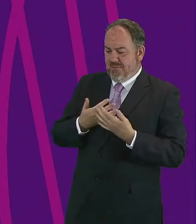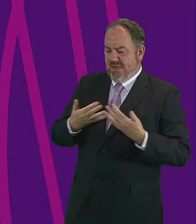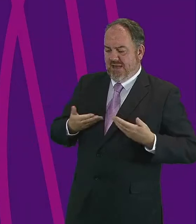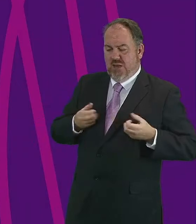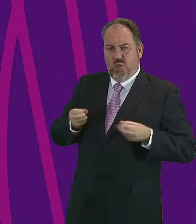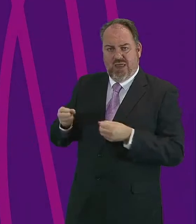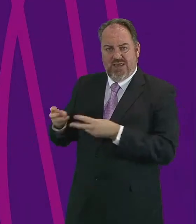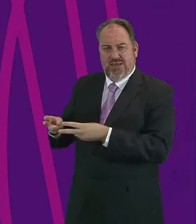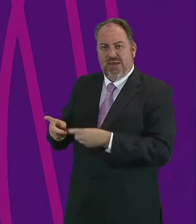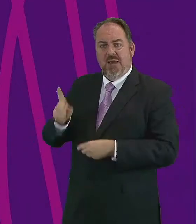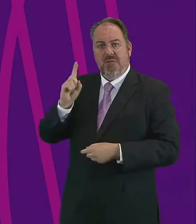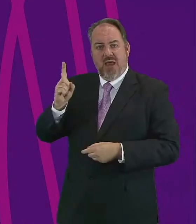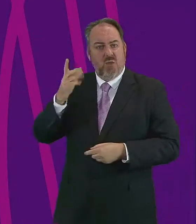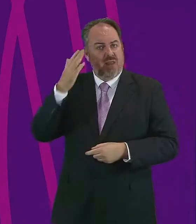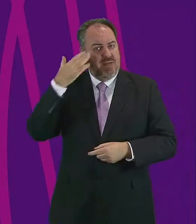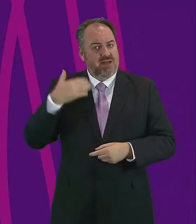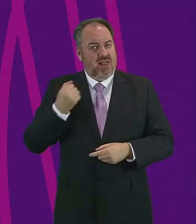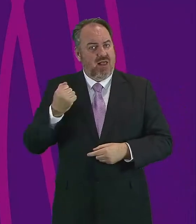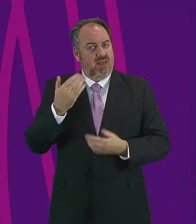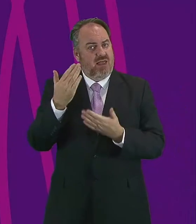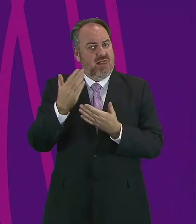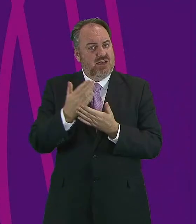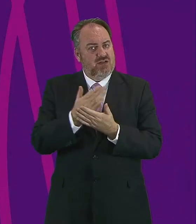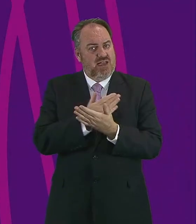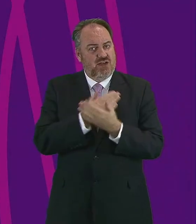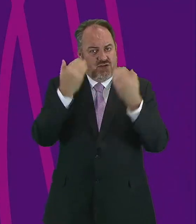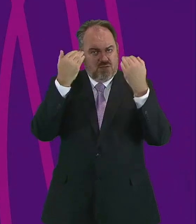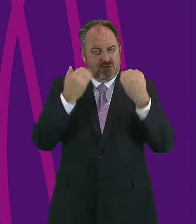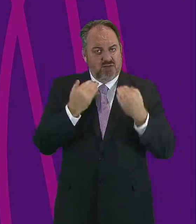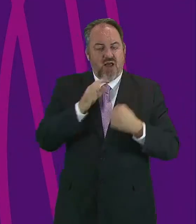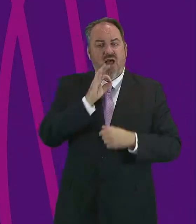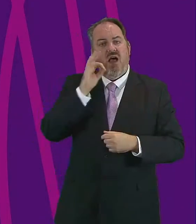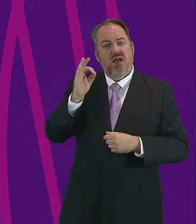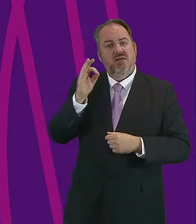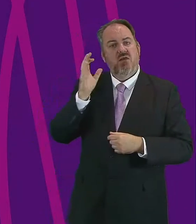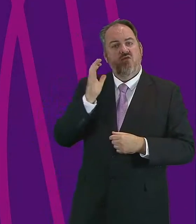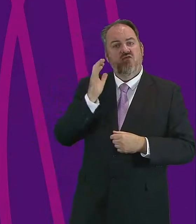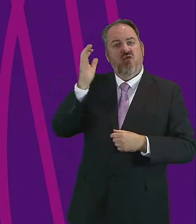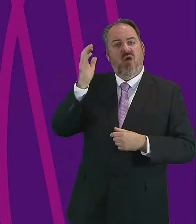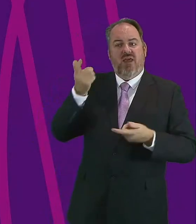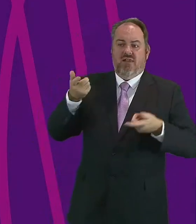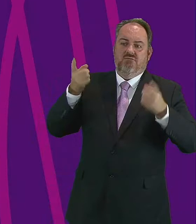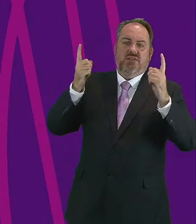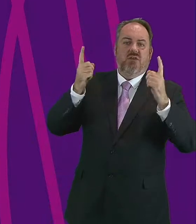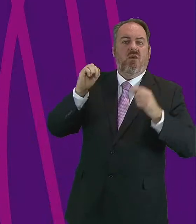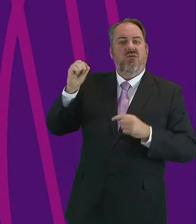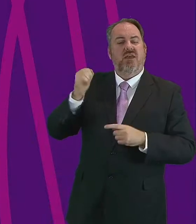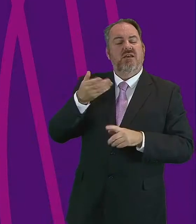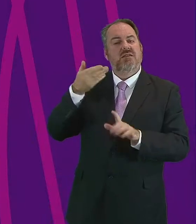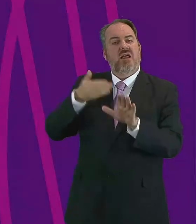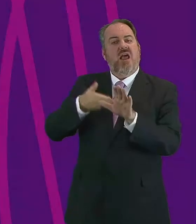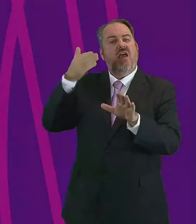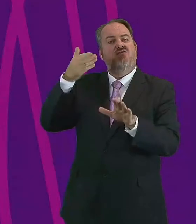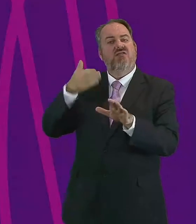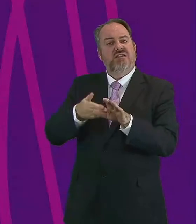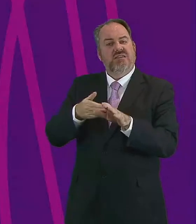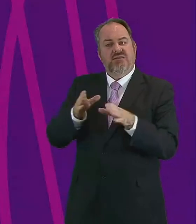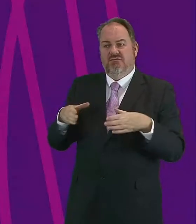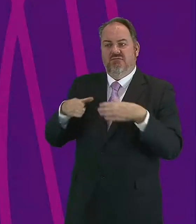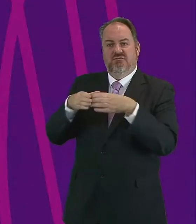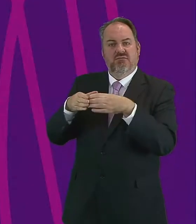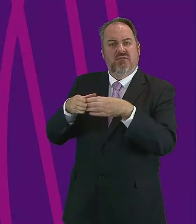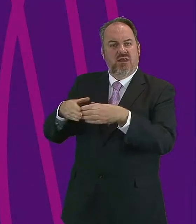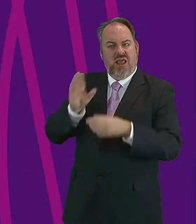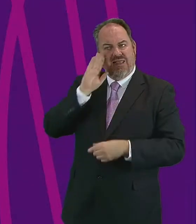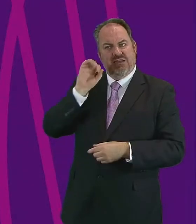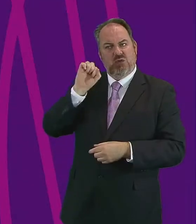on mental health legislation, I look to the President of the Royal College of Psychiatrists before I look to Mr Hamilton, which I would think is a fair judgment to